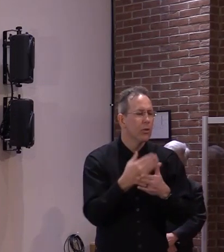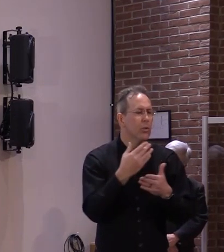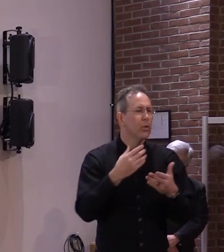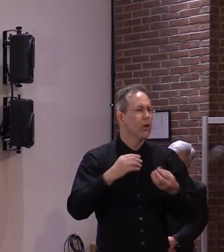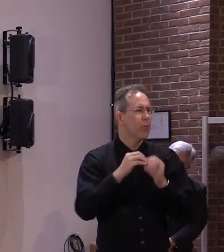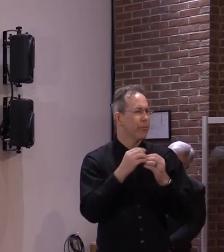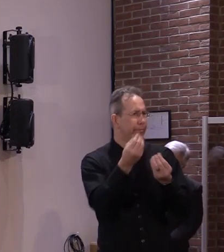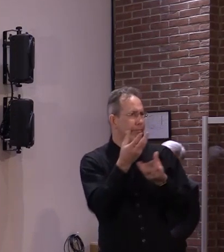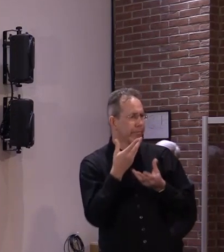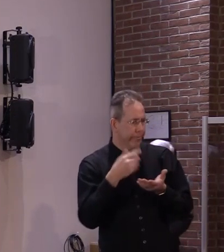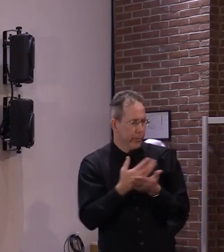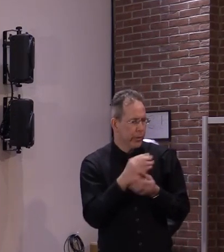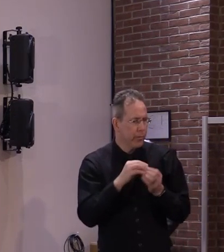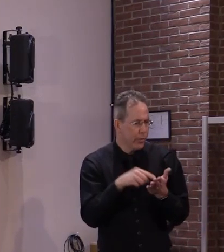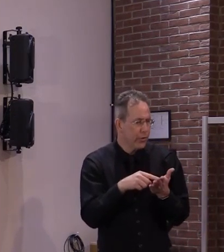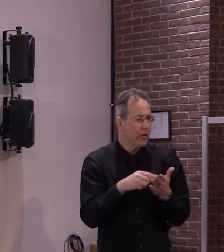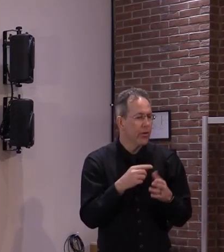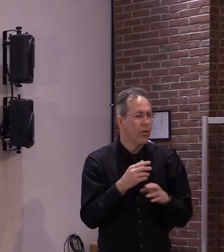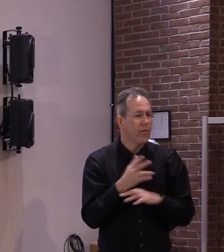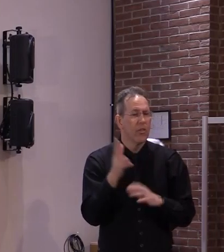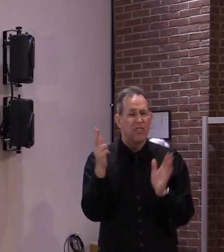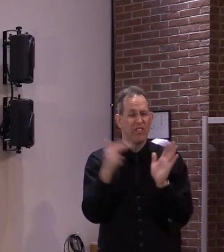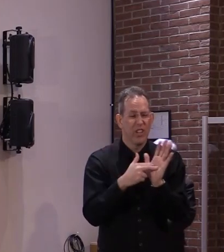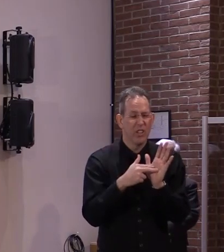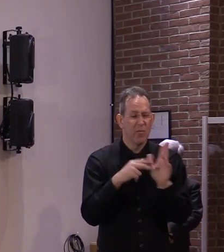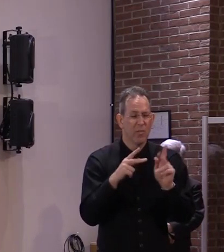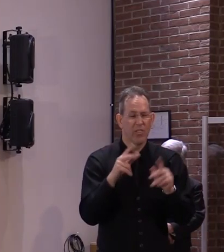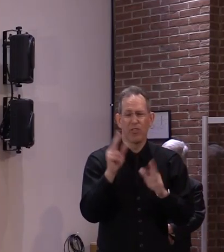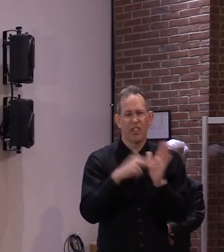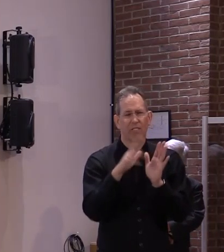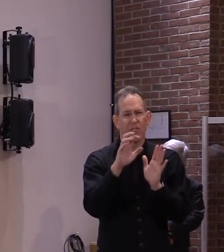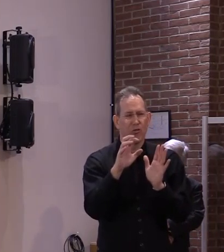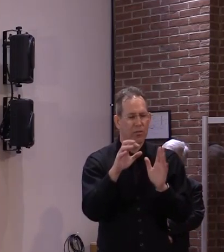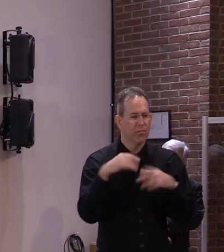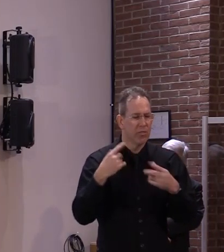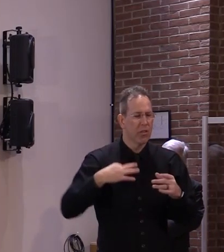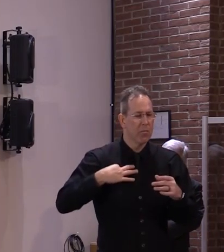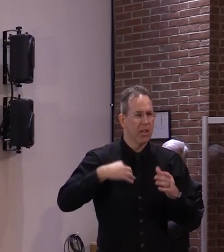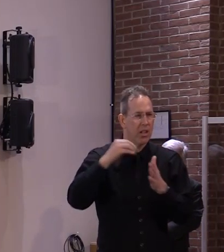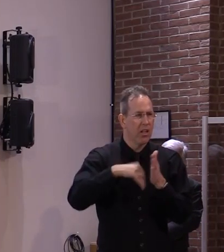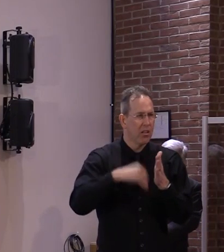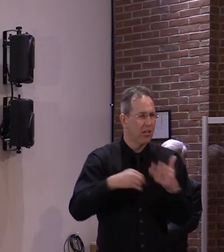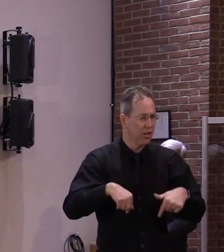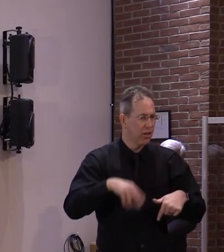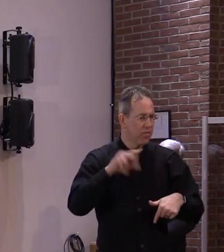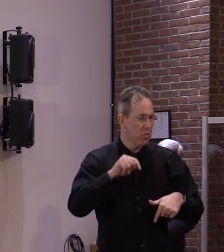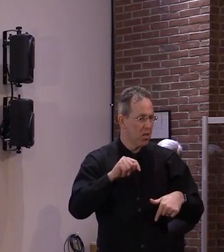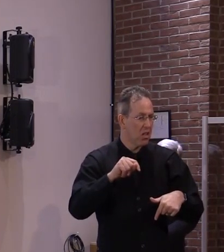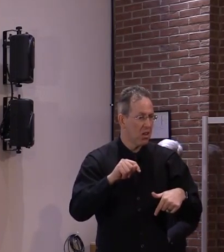loans had been taken out from Vermont businesses, totaling over $300 million in this most recent round. So if you add